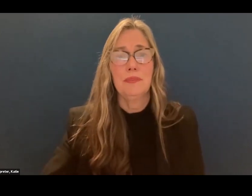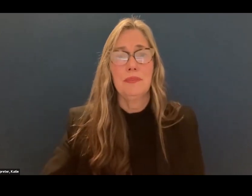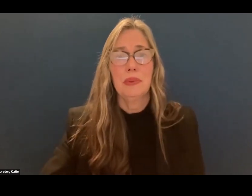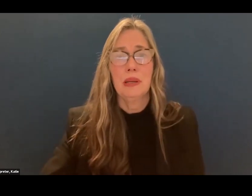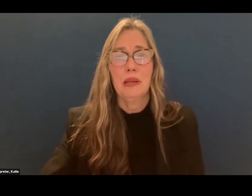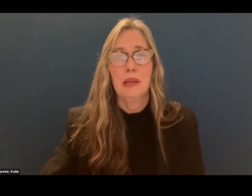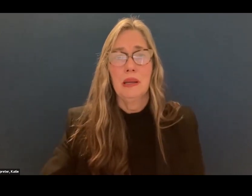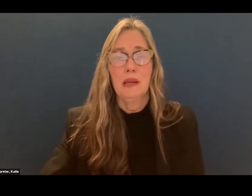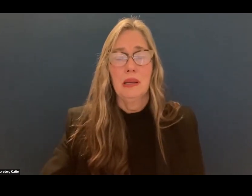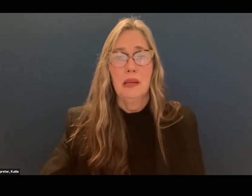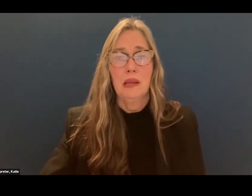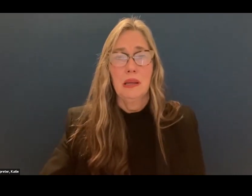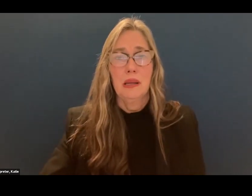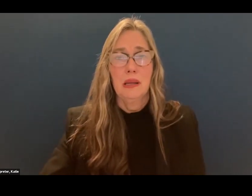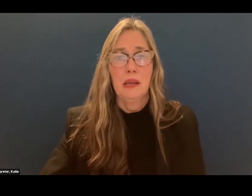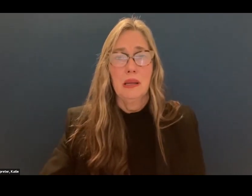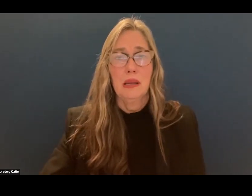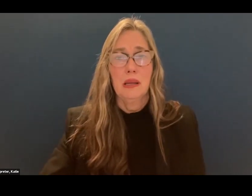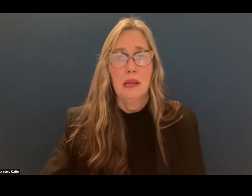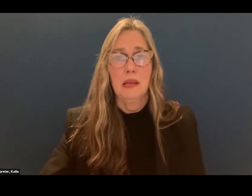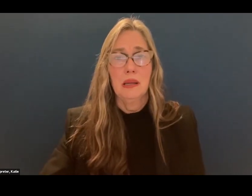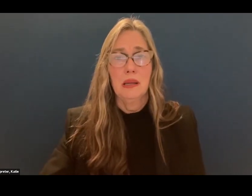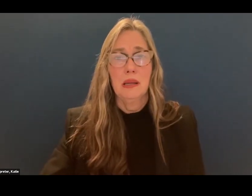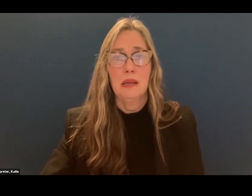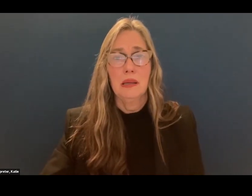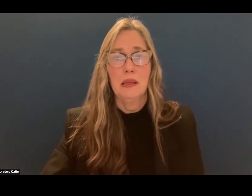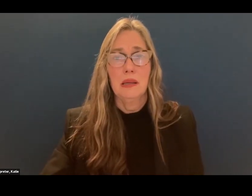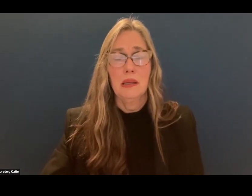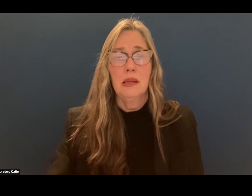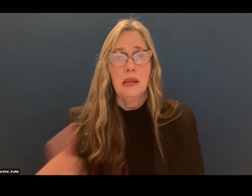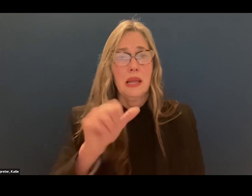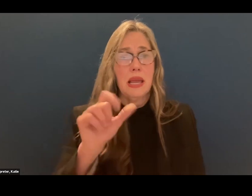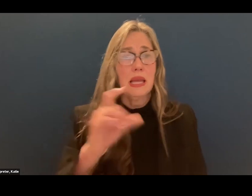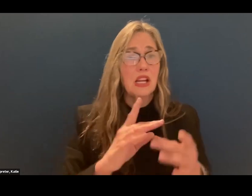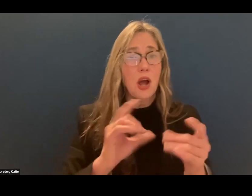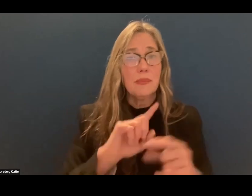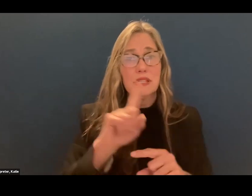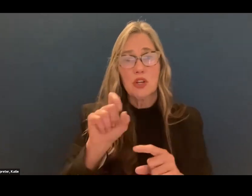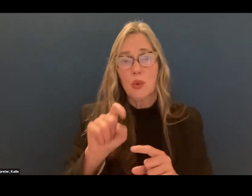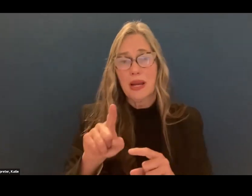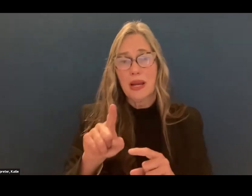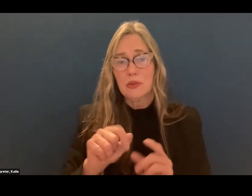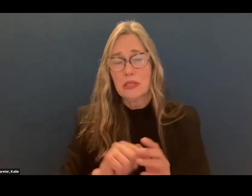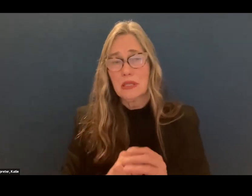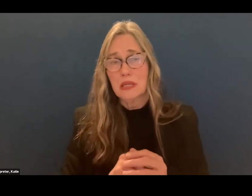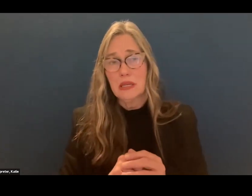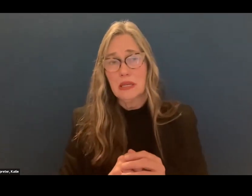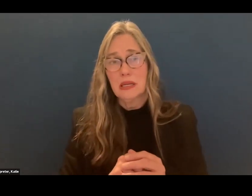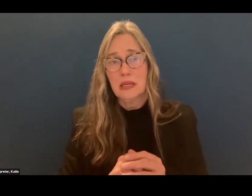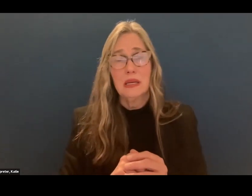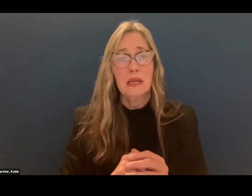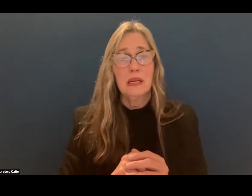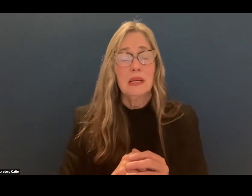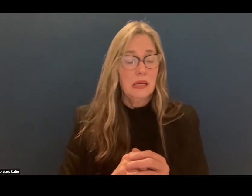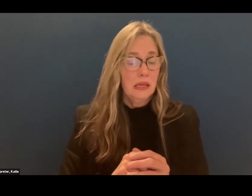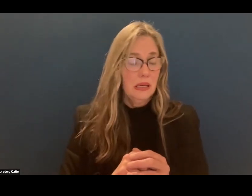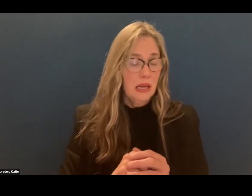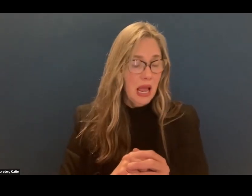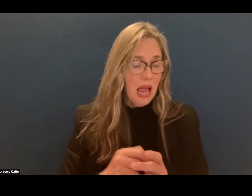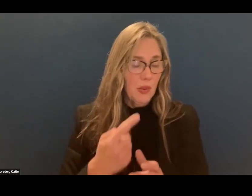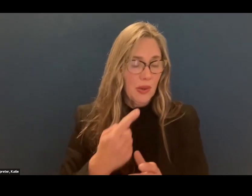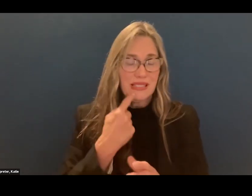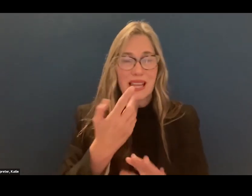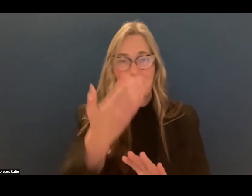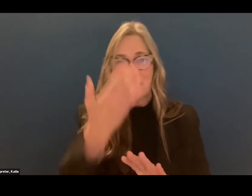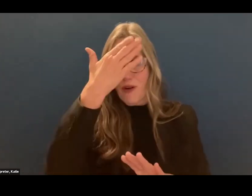Board members, do you have any comments or questions? Ms. Suresh? I just wanted to say this before it slipped my mind. I